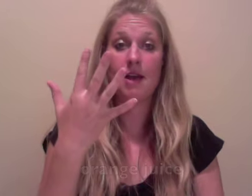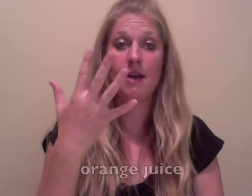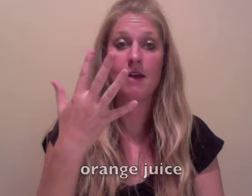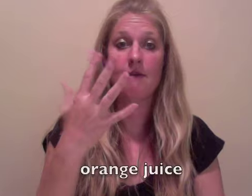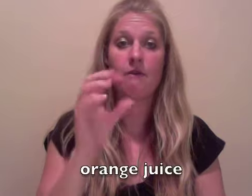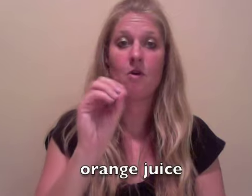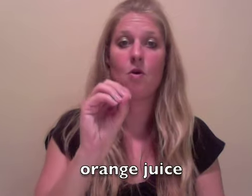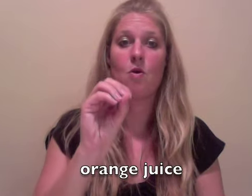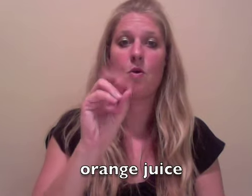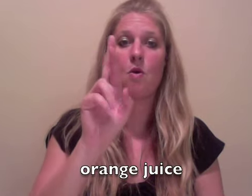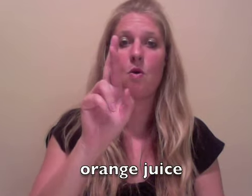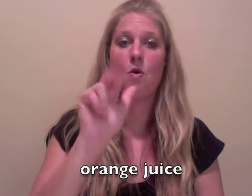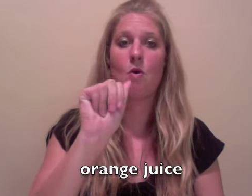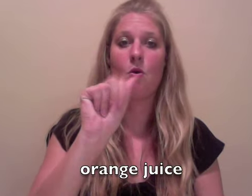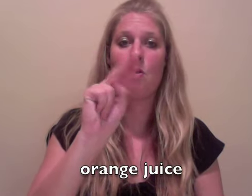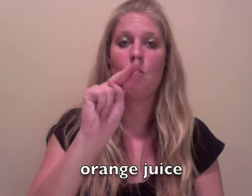Number 5,